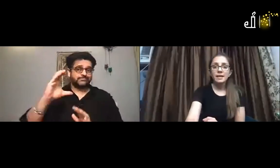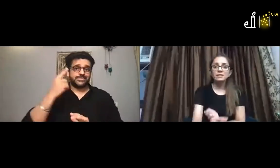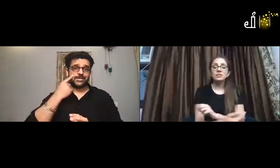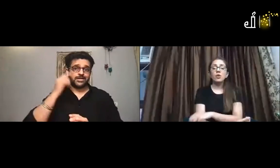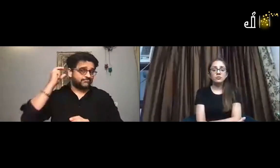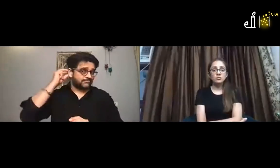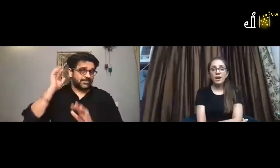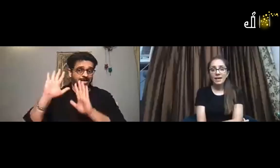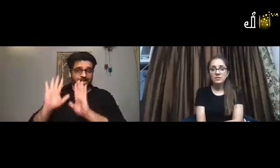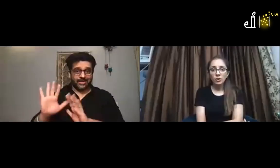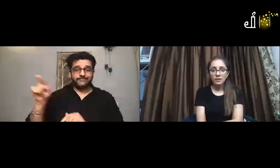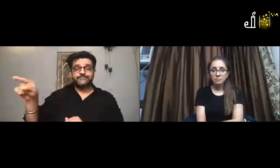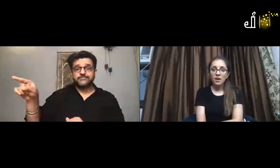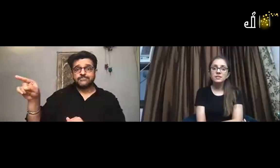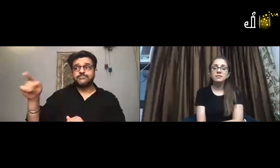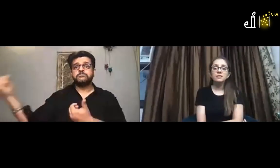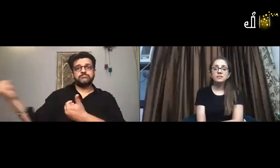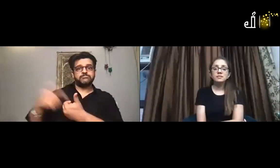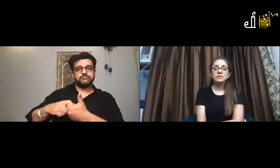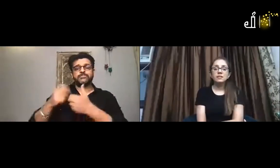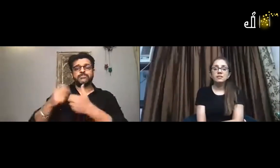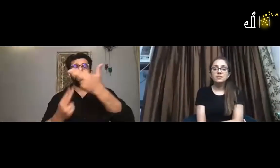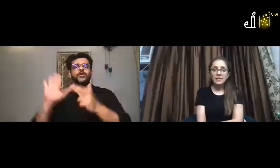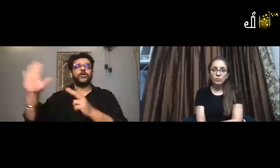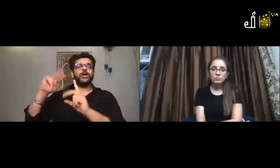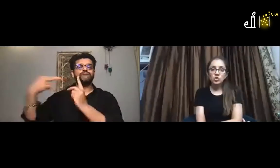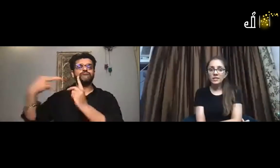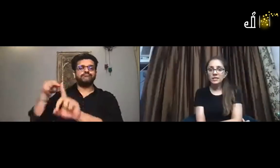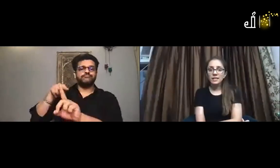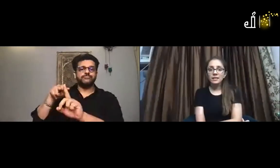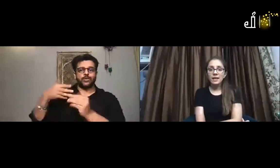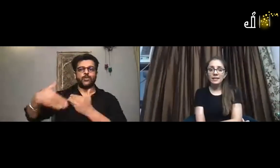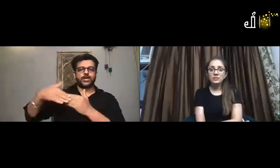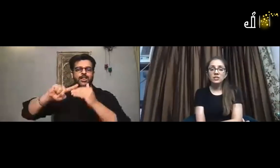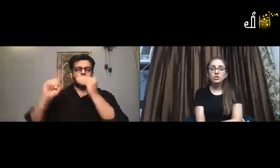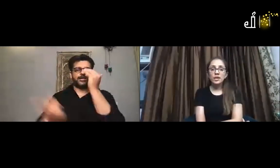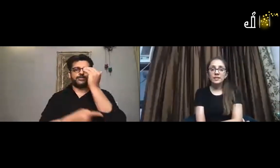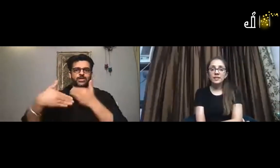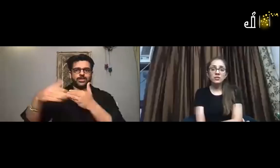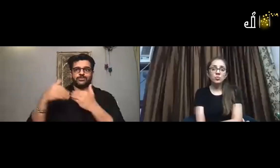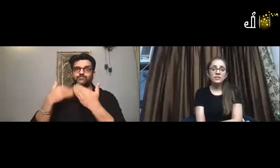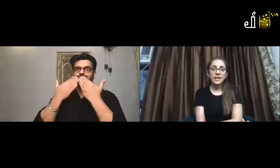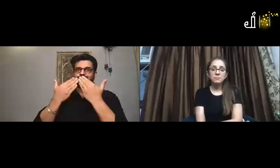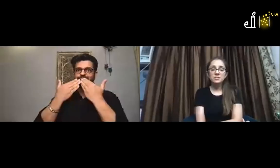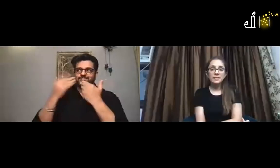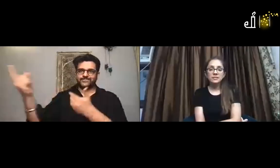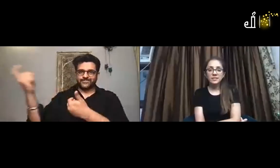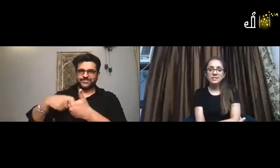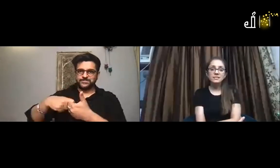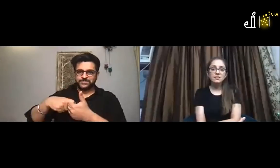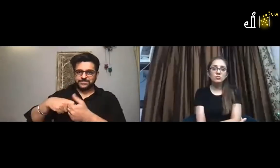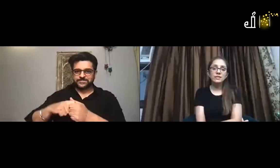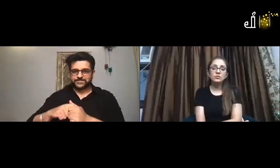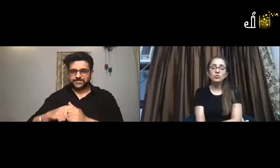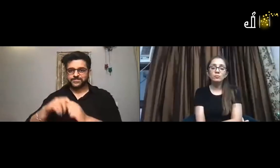and also has a cochlear implant. Sarah would be joining in and sharing what their perspective